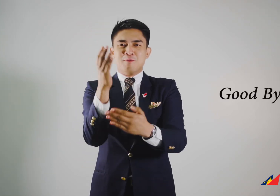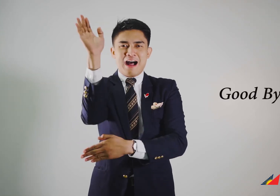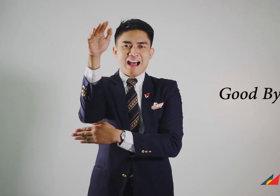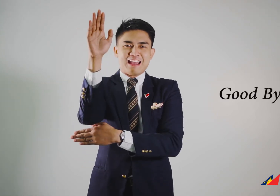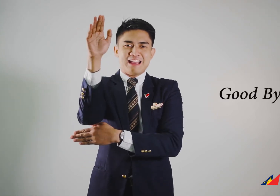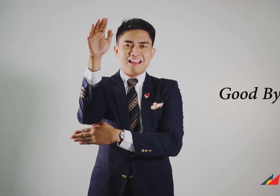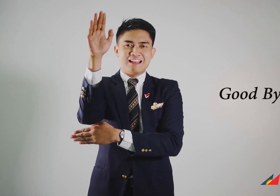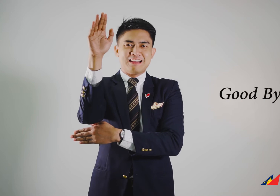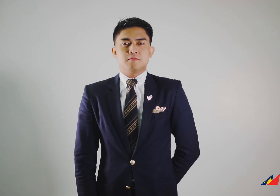Goodbye.